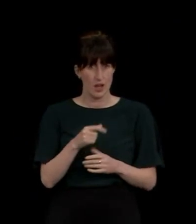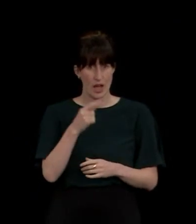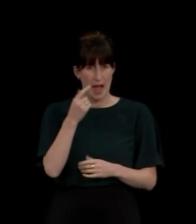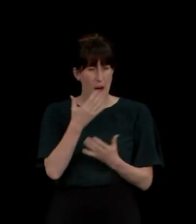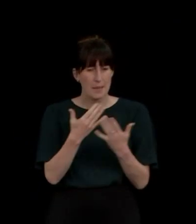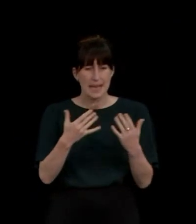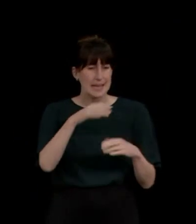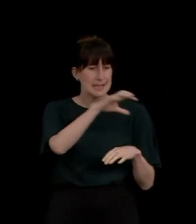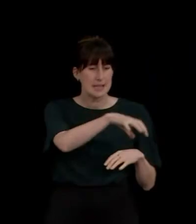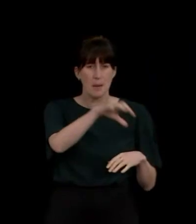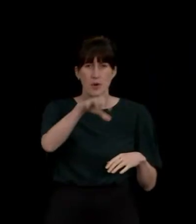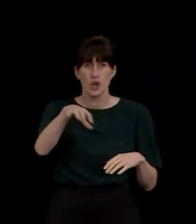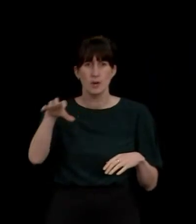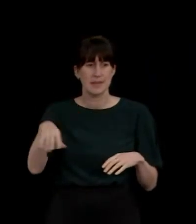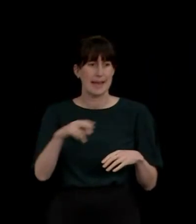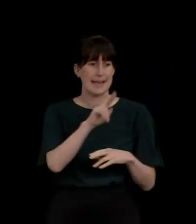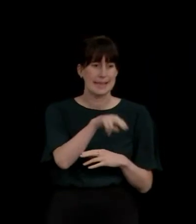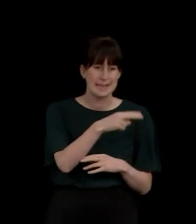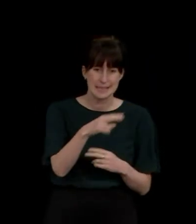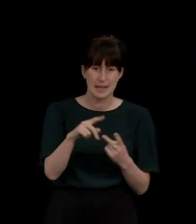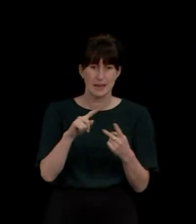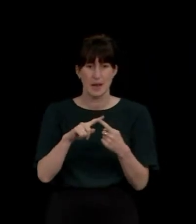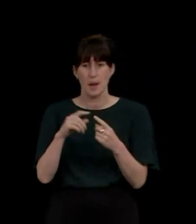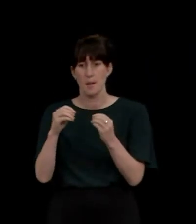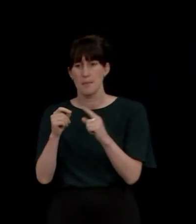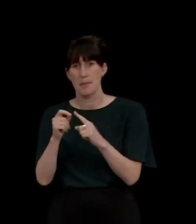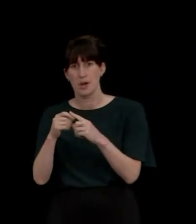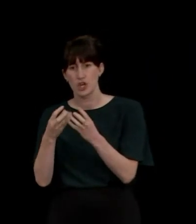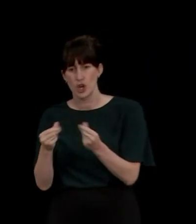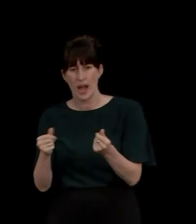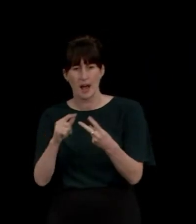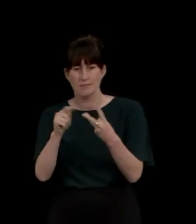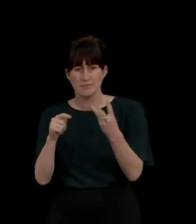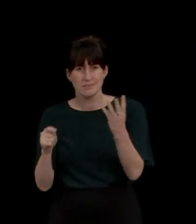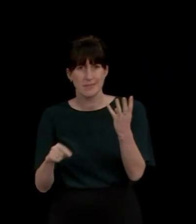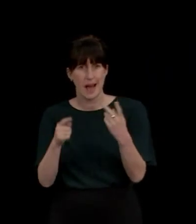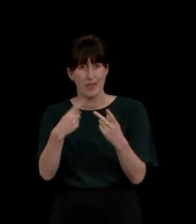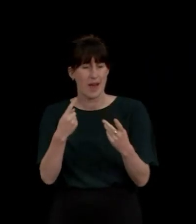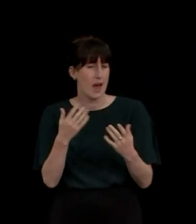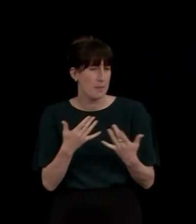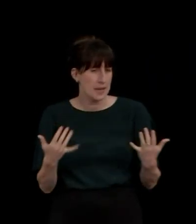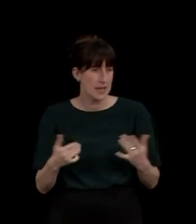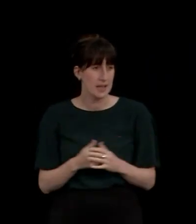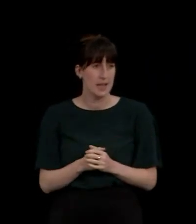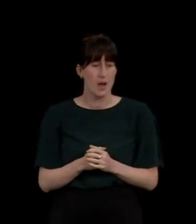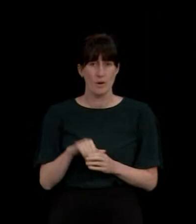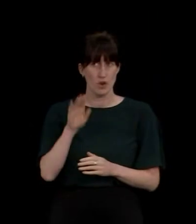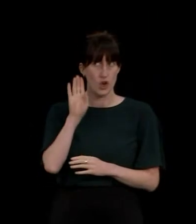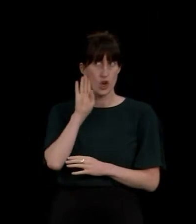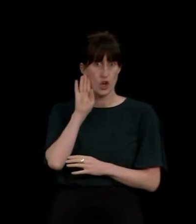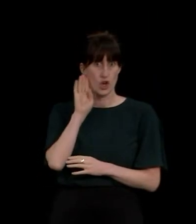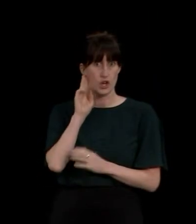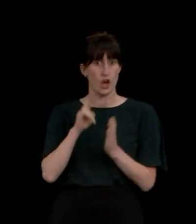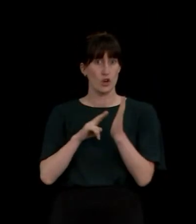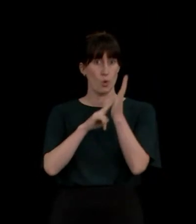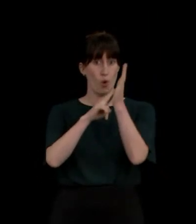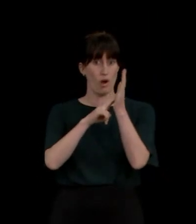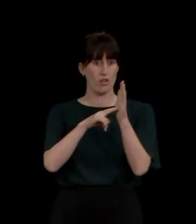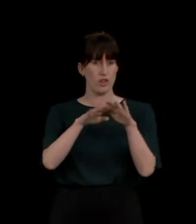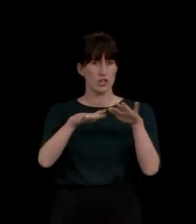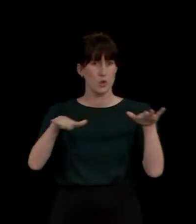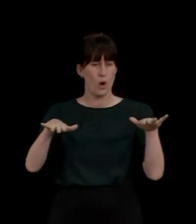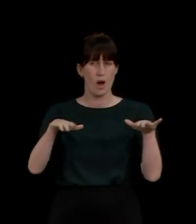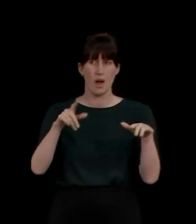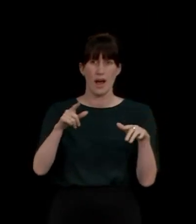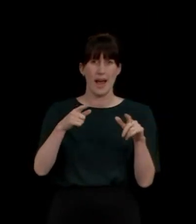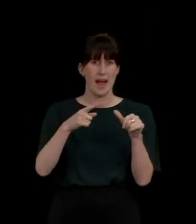and Papakura? We've also been asked about potential cases in the North Shore, in Takapuna and Albany in the past week and a half, and whether there